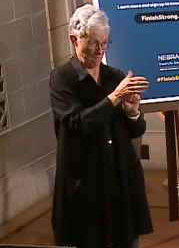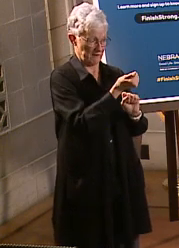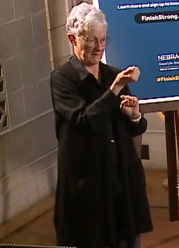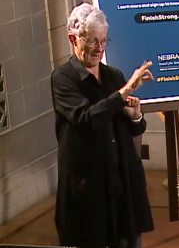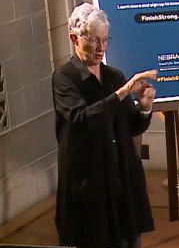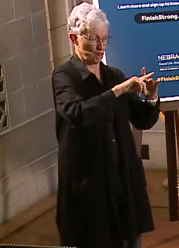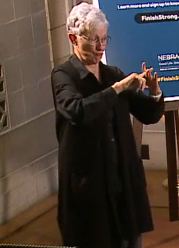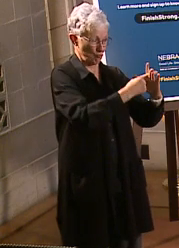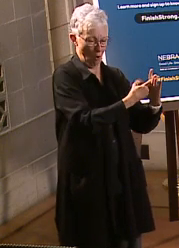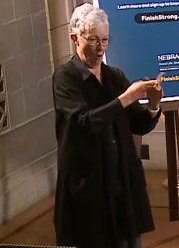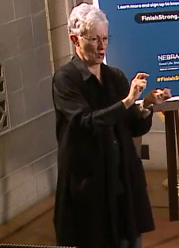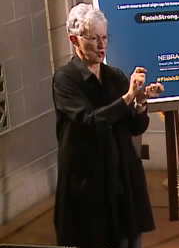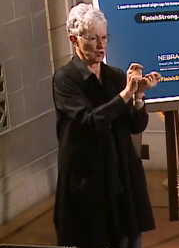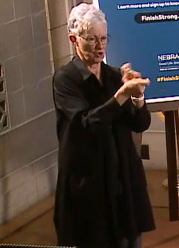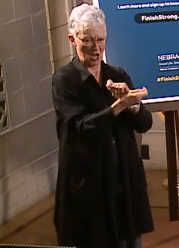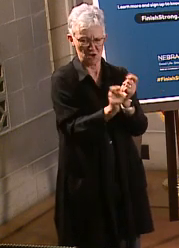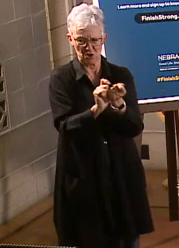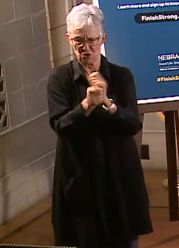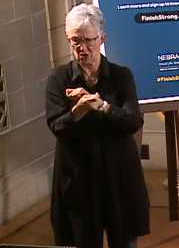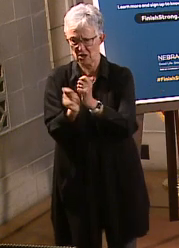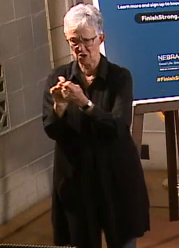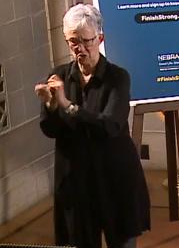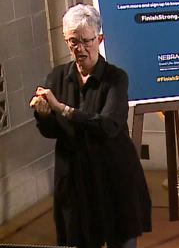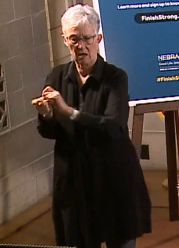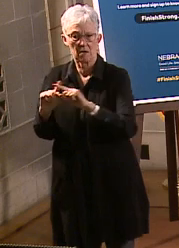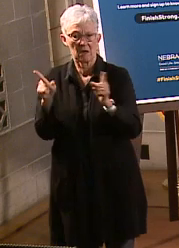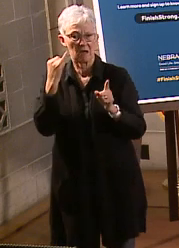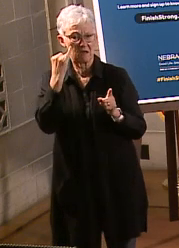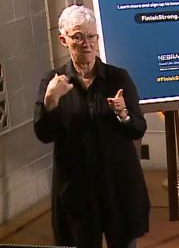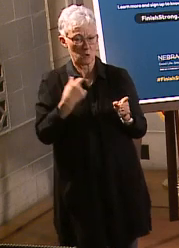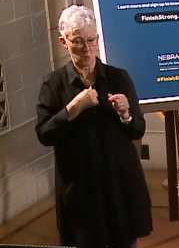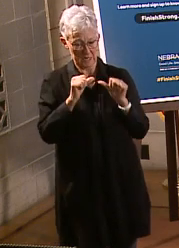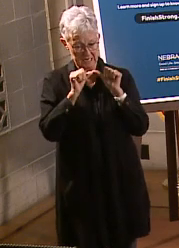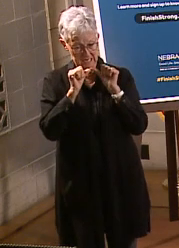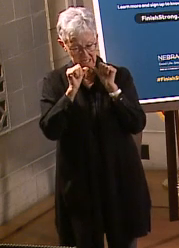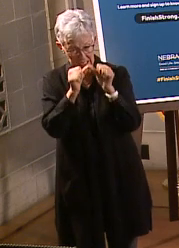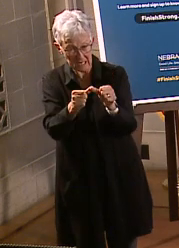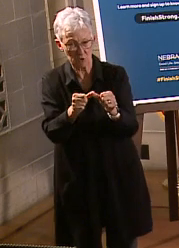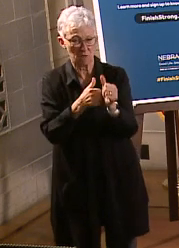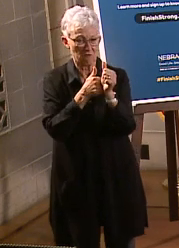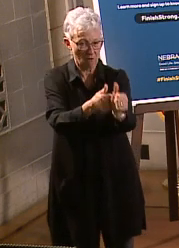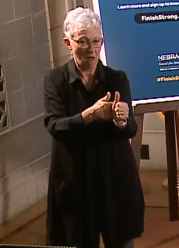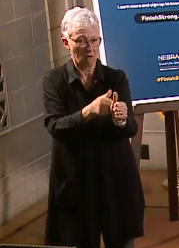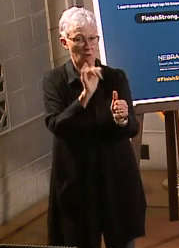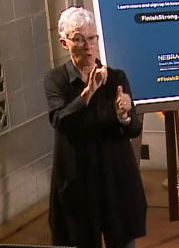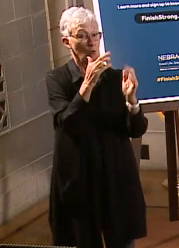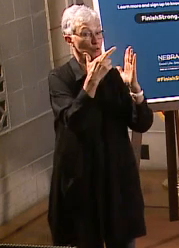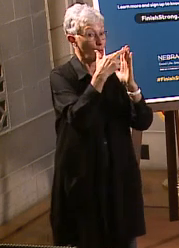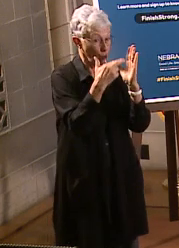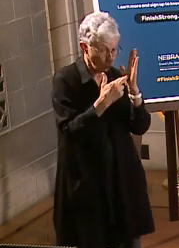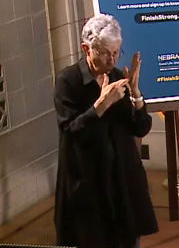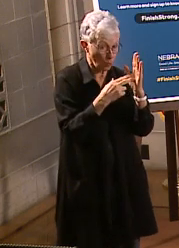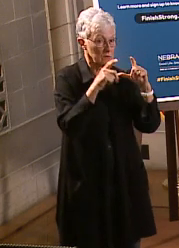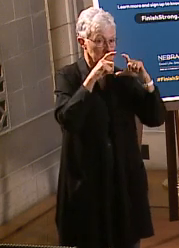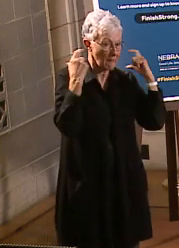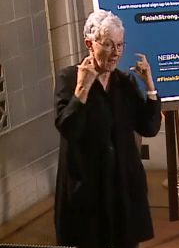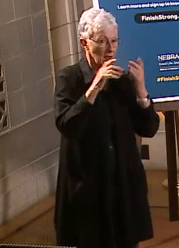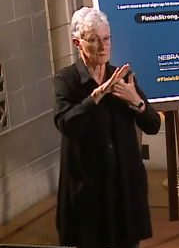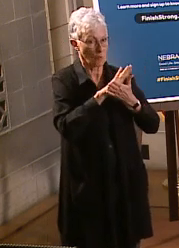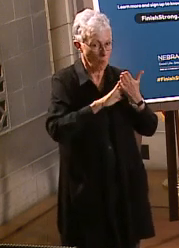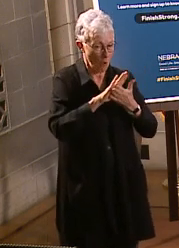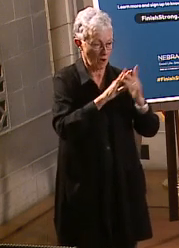probably. But as long as we continue to do what we're doing as far as the non-pharmaceutical interventions and